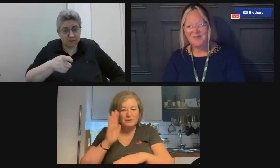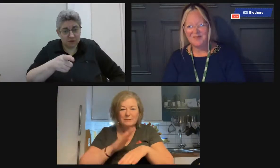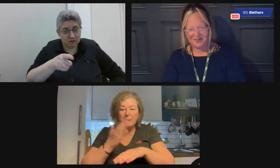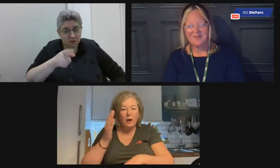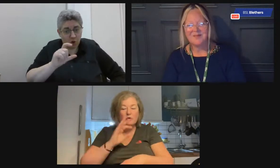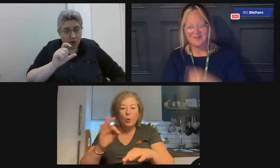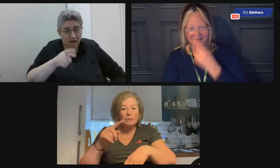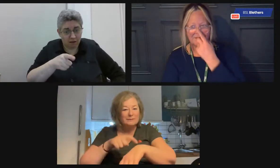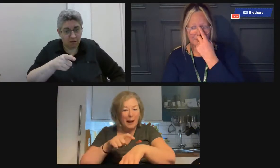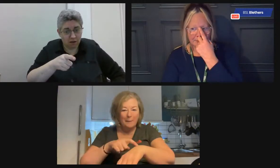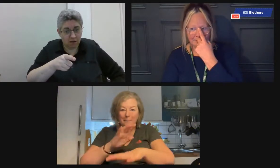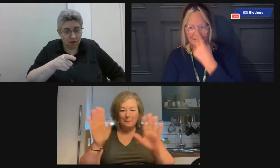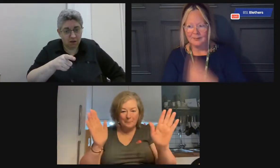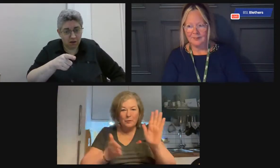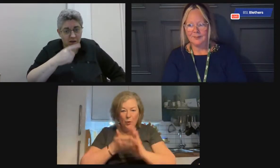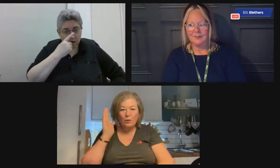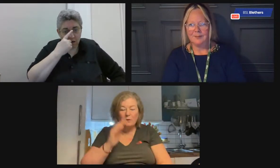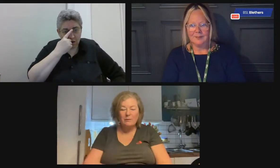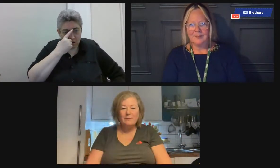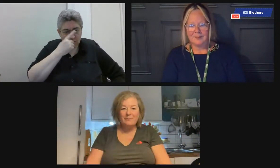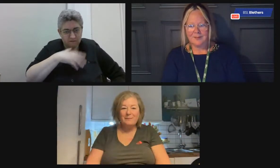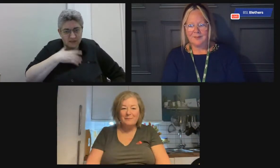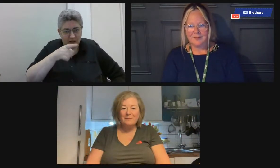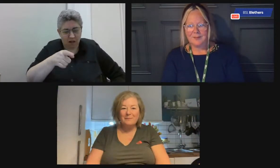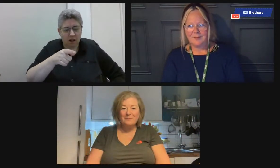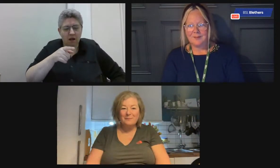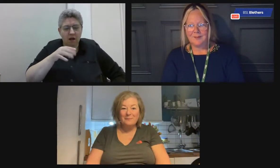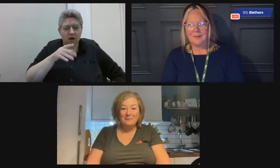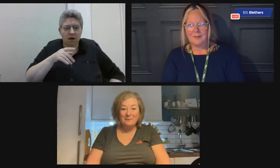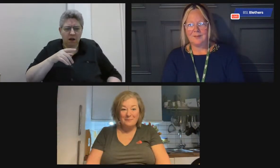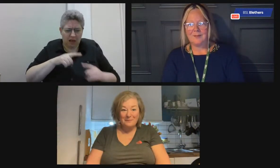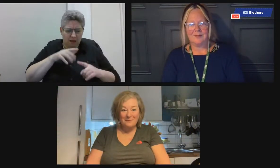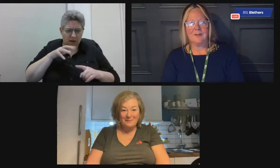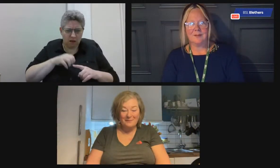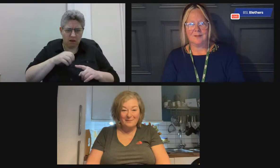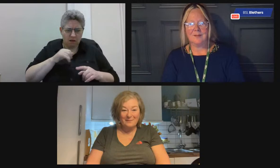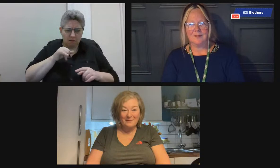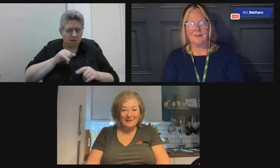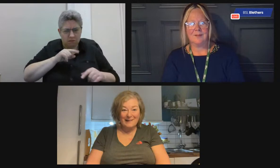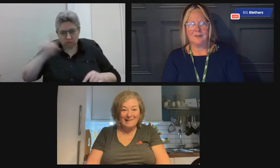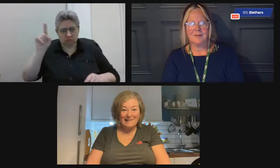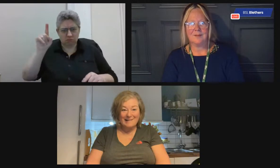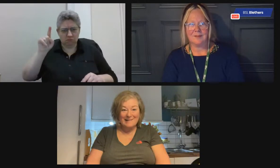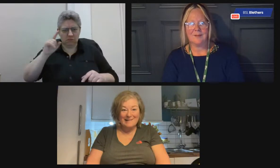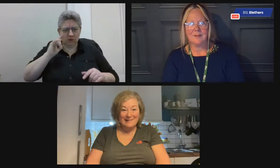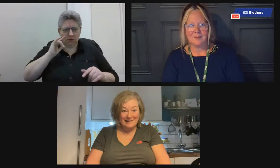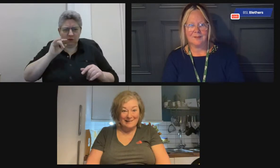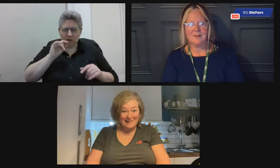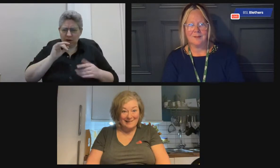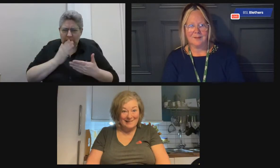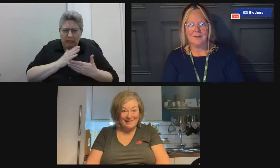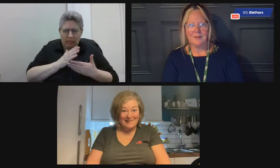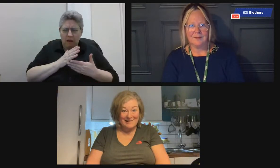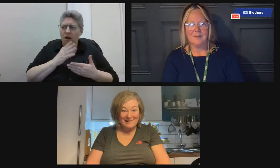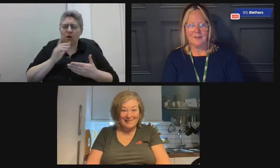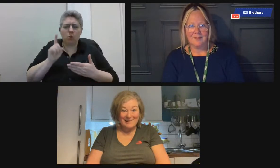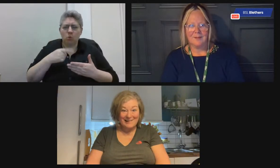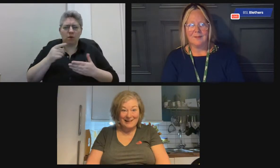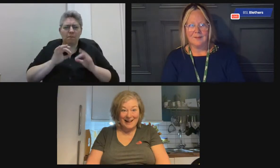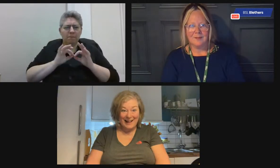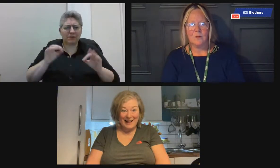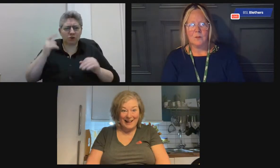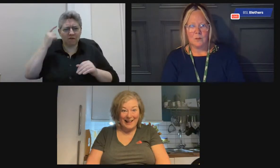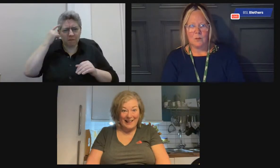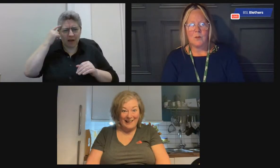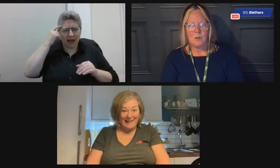that's the really important point. And that saves the panic and the anxiety. You can just go to the GP. Yeah, so as soon as you